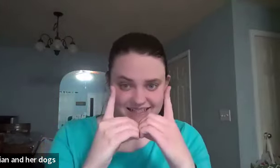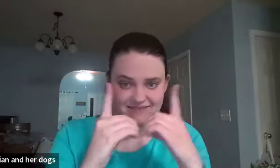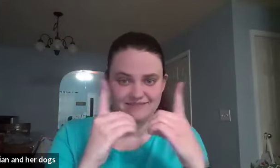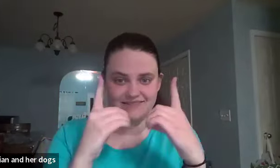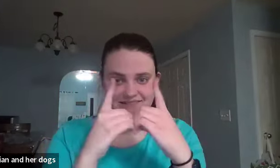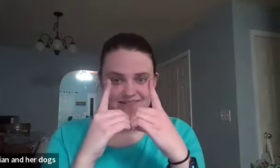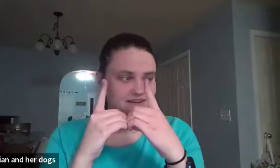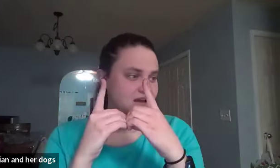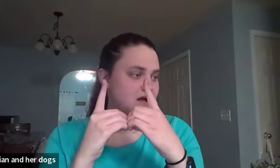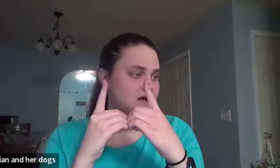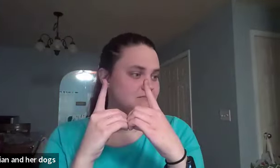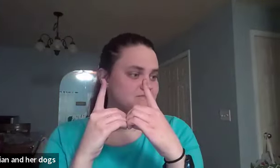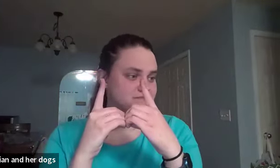date.